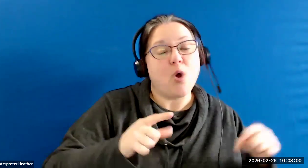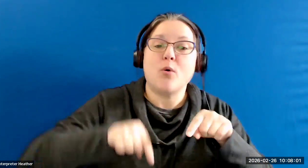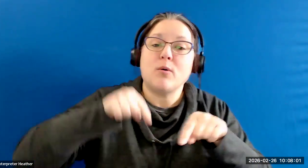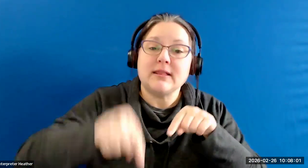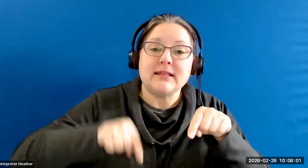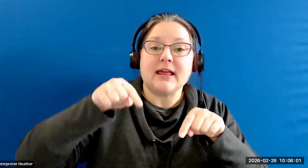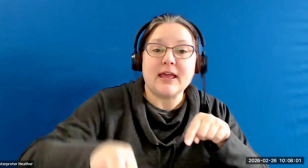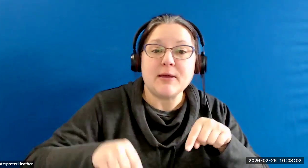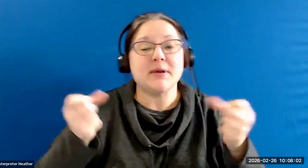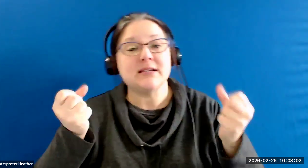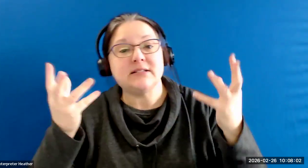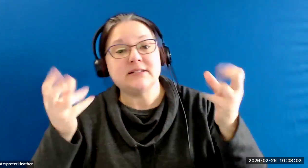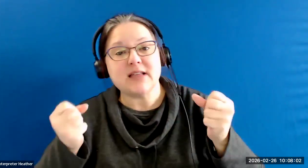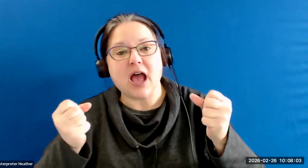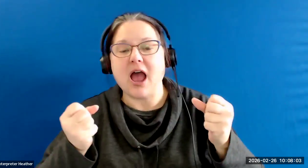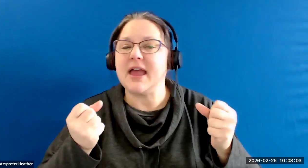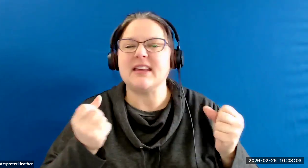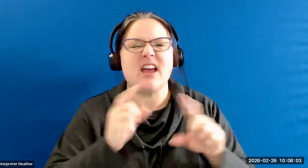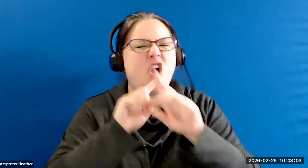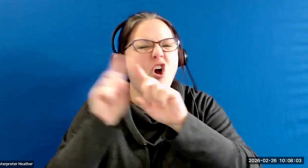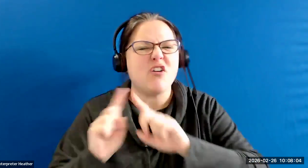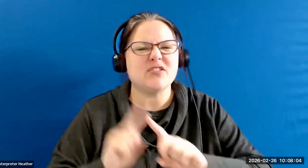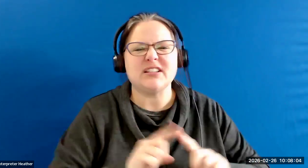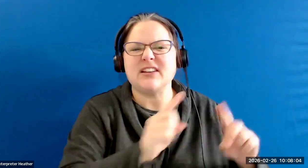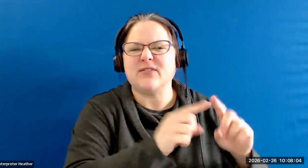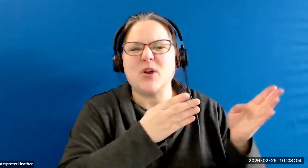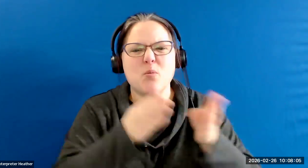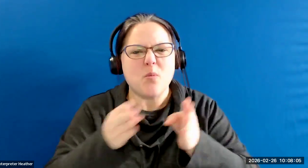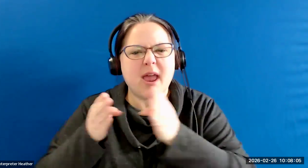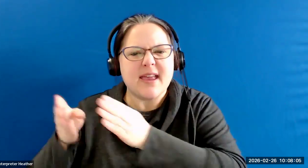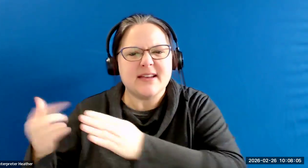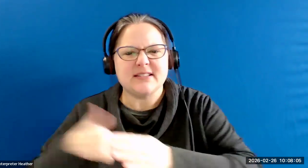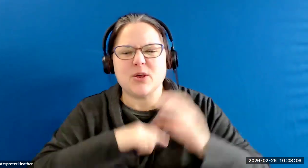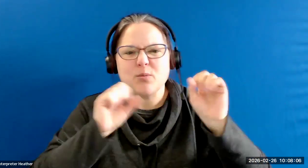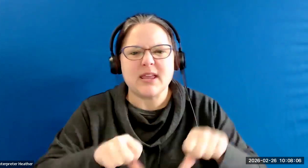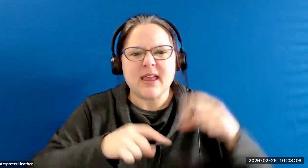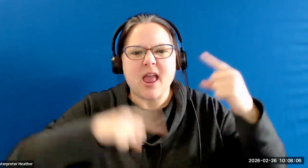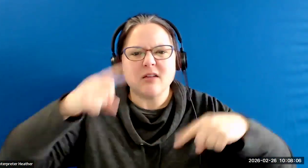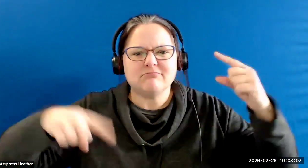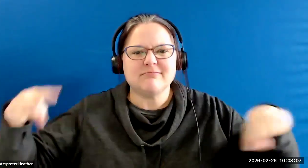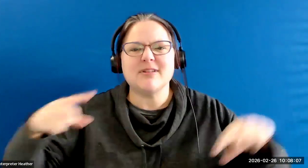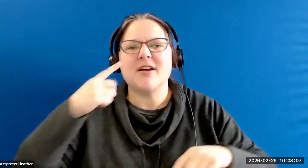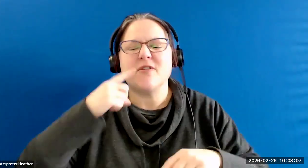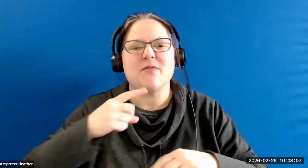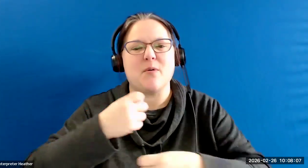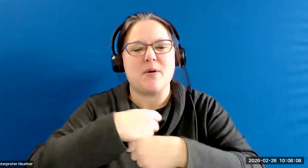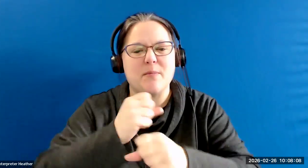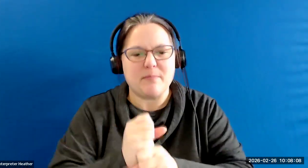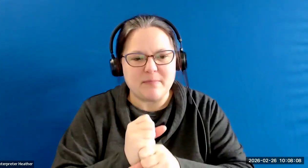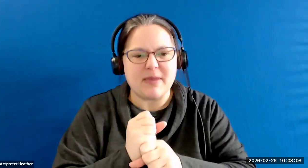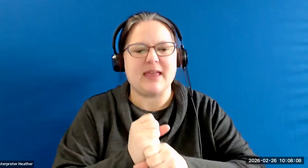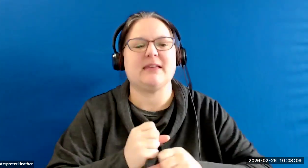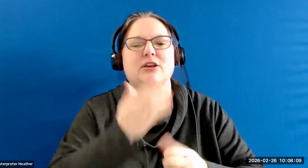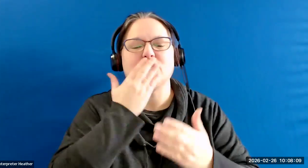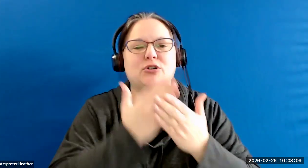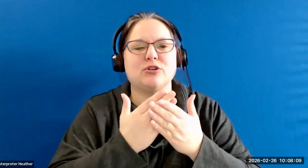sign, and move in a million ways towards co-creating the decolonial